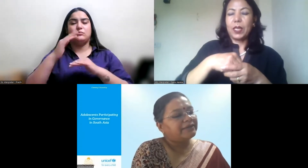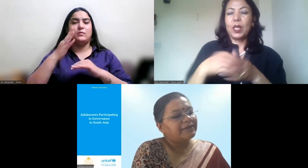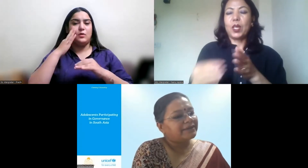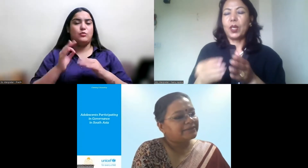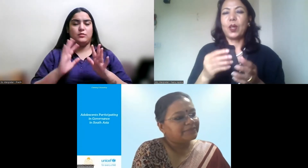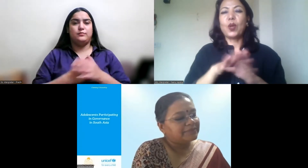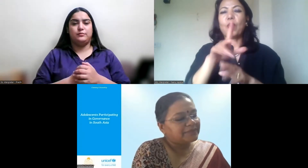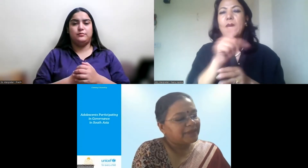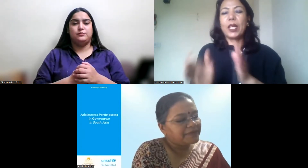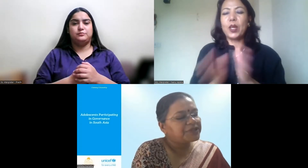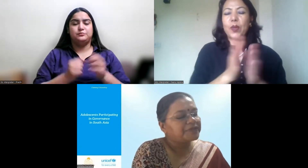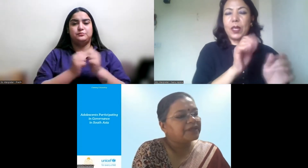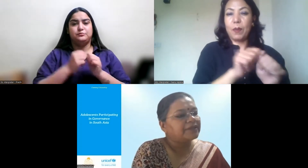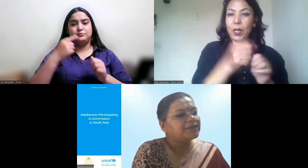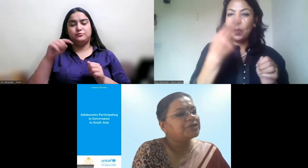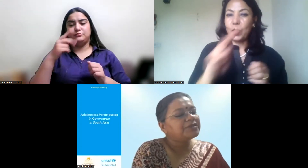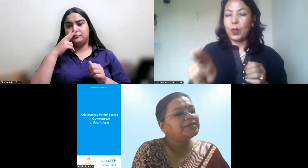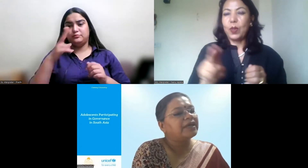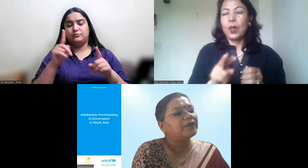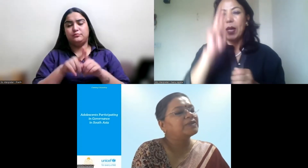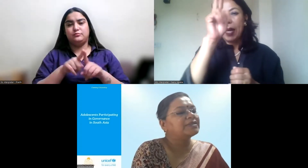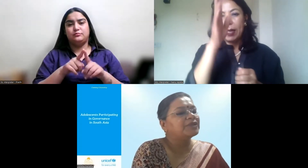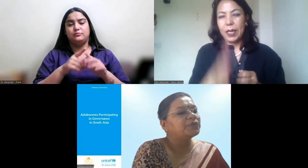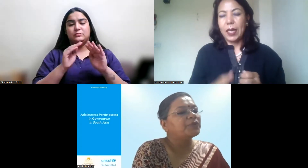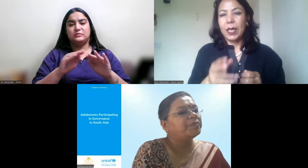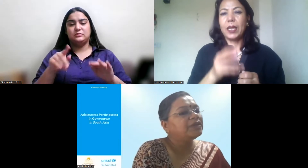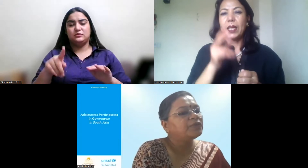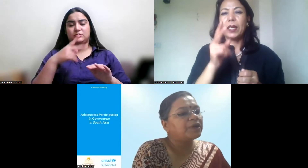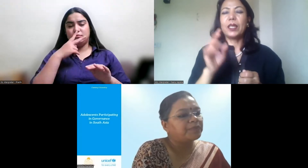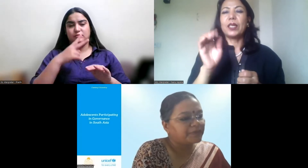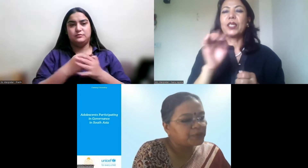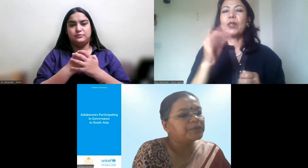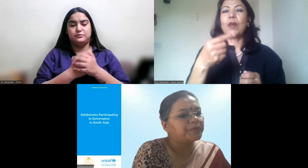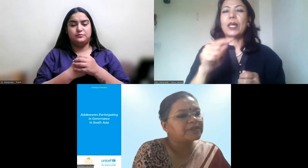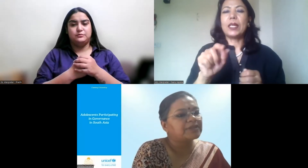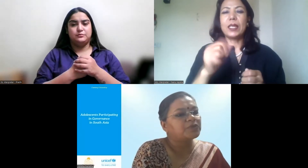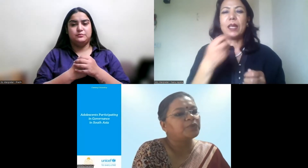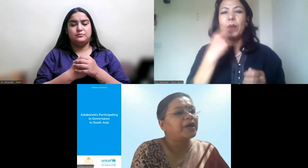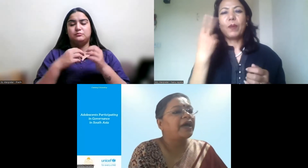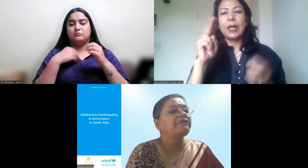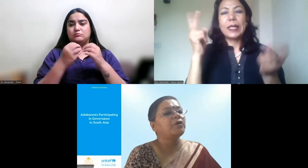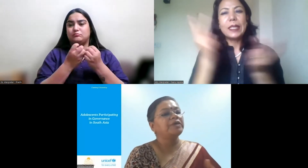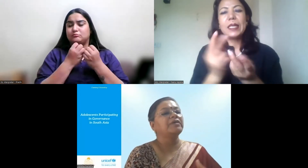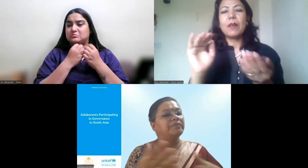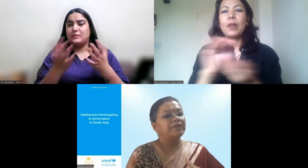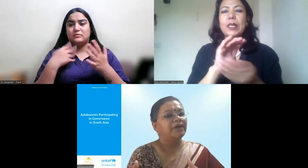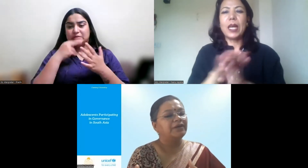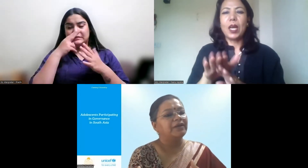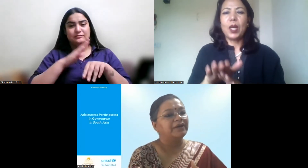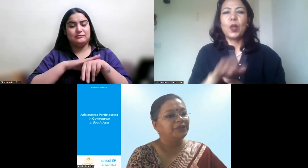and even Shivani, children, adolescents, and youth who have been through the process, who have now